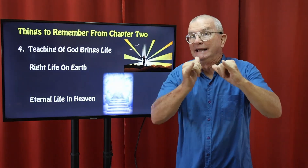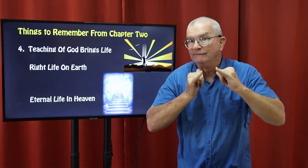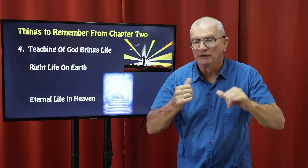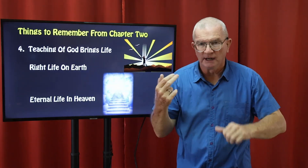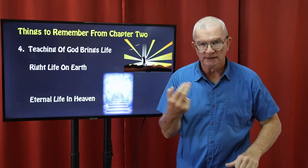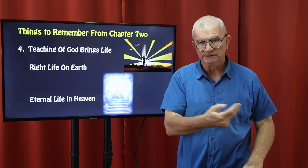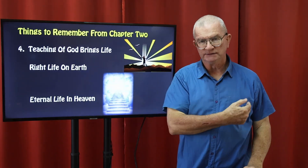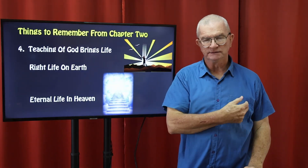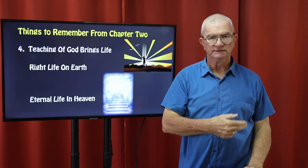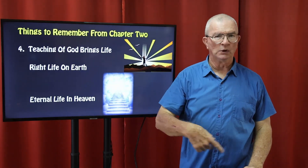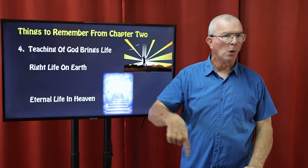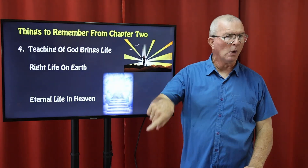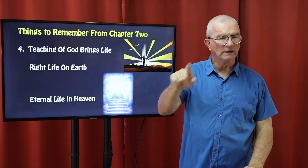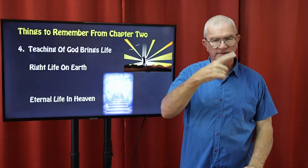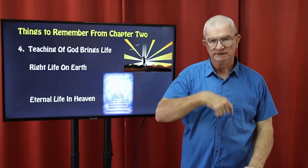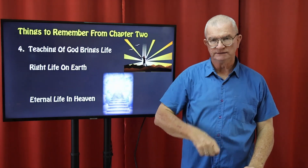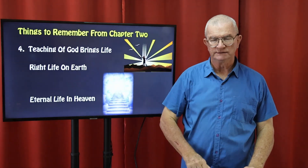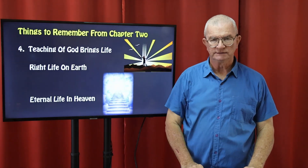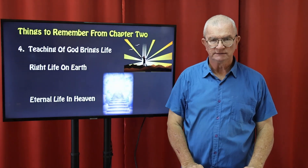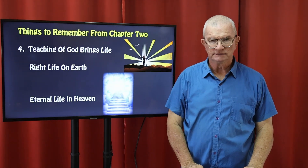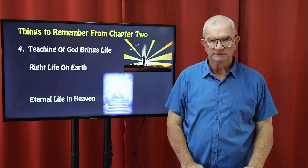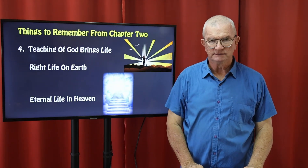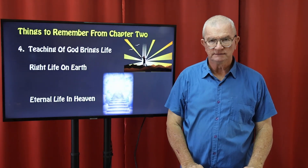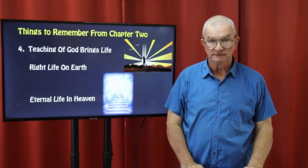you. Every one of us.